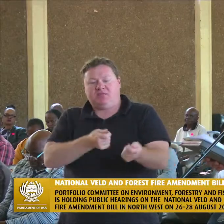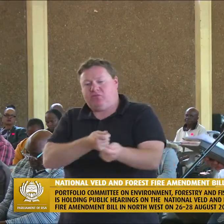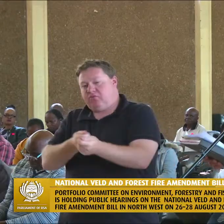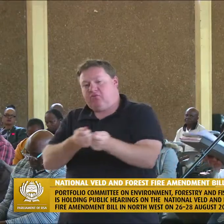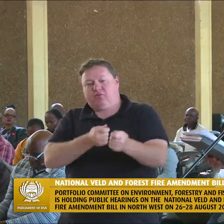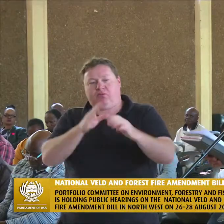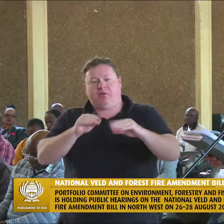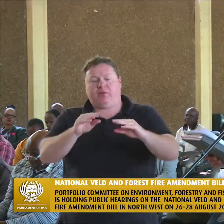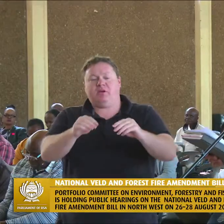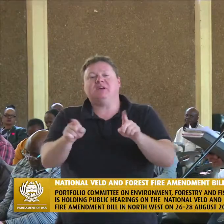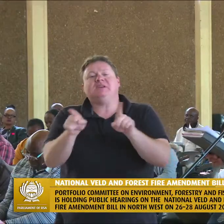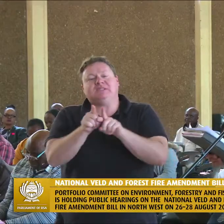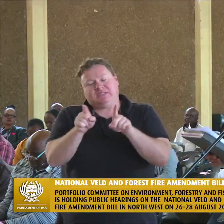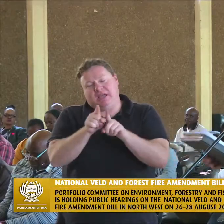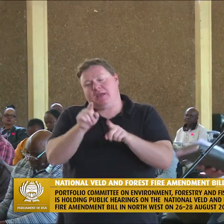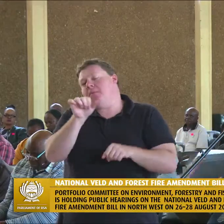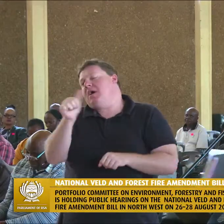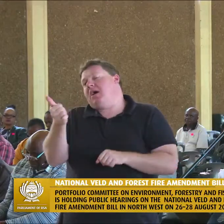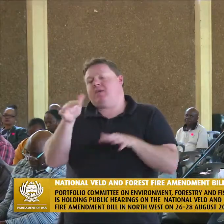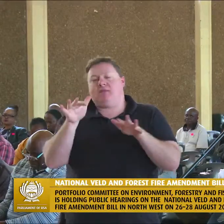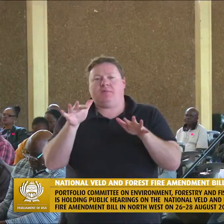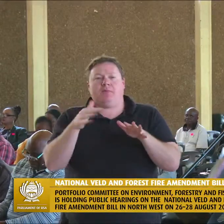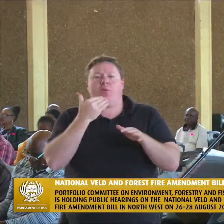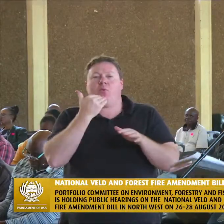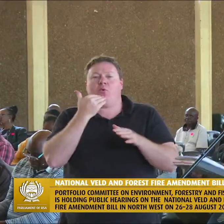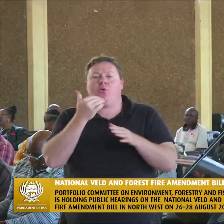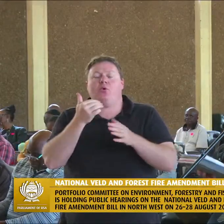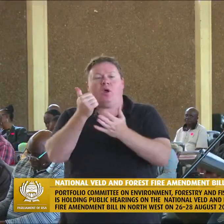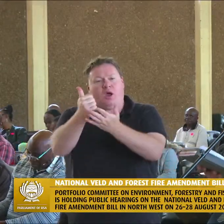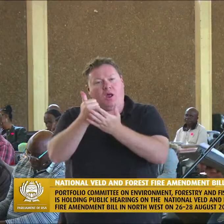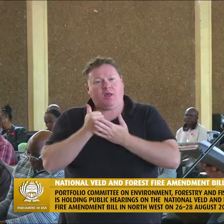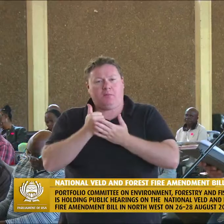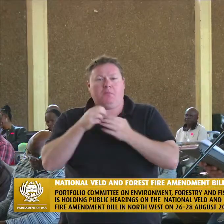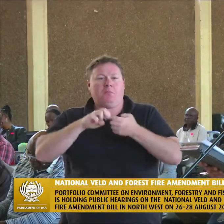that's also assisting us in in this problem